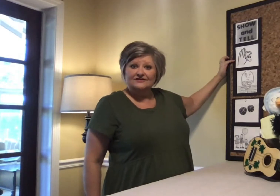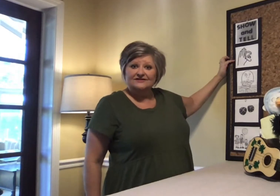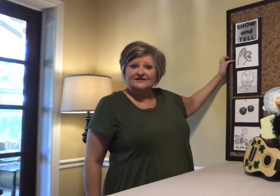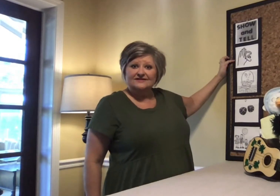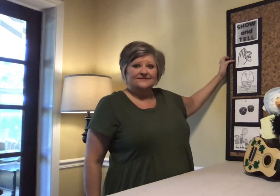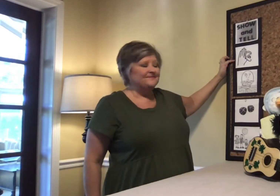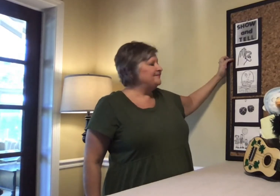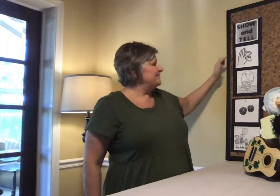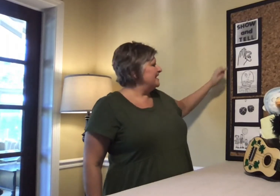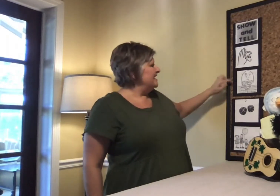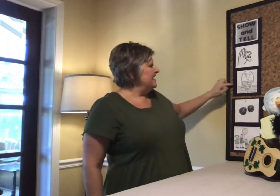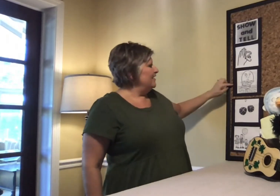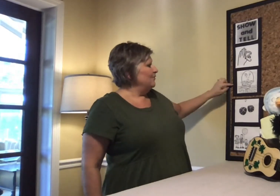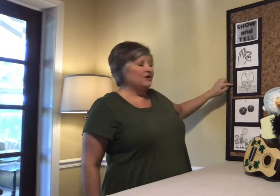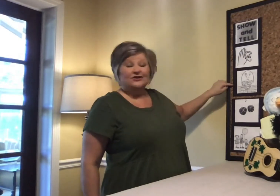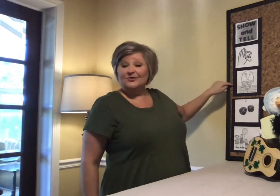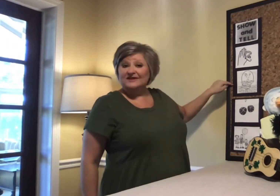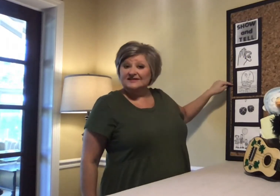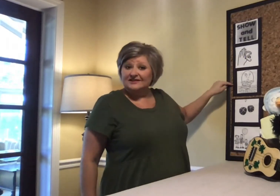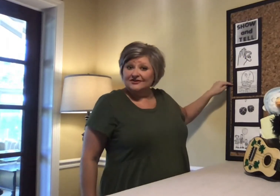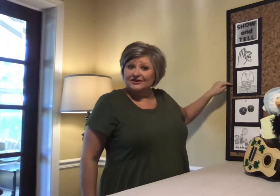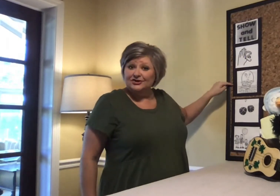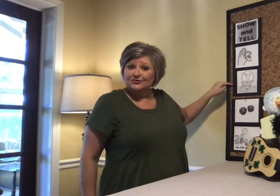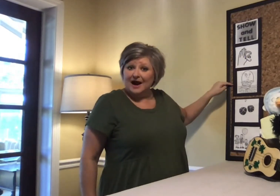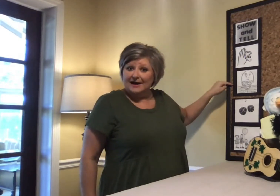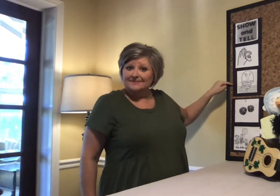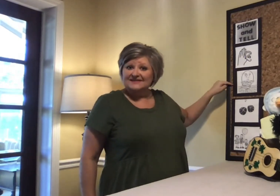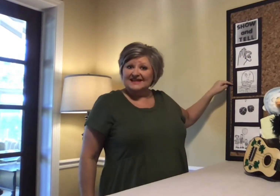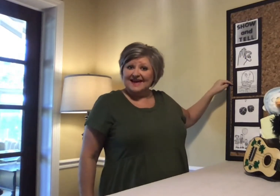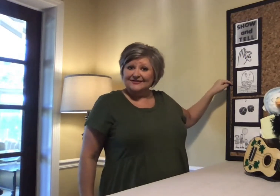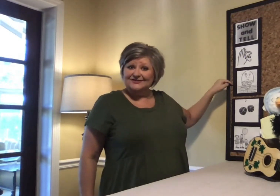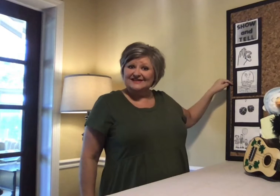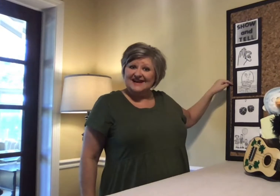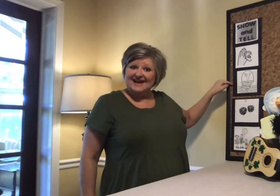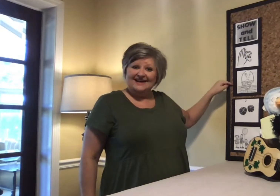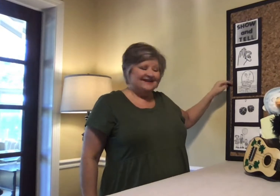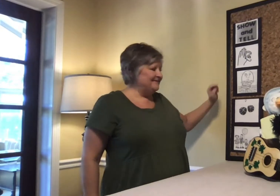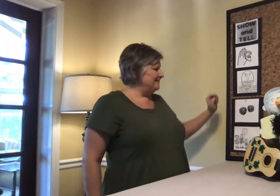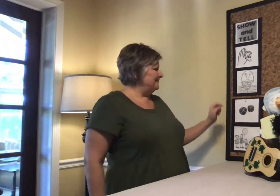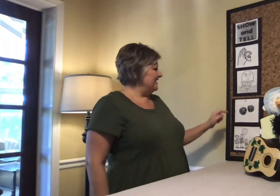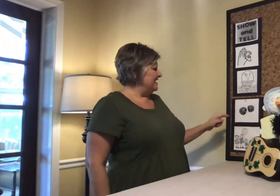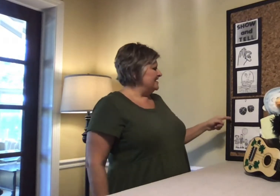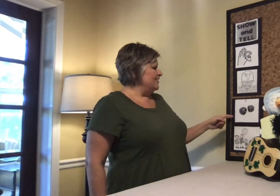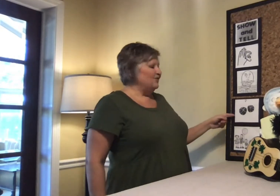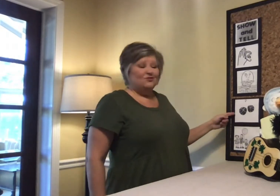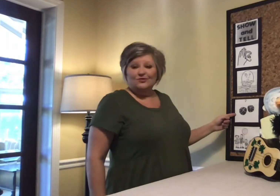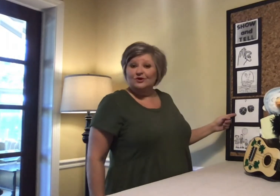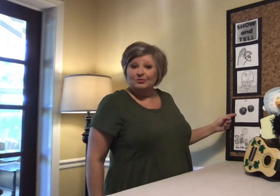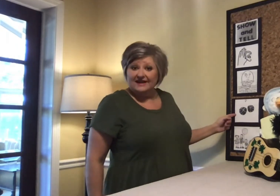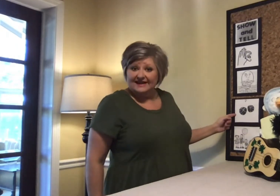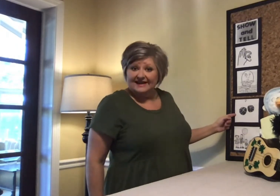words. We're going to learn a new rhyme together today. We'll play a